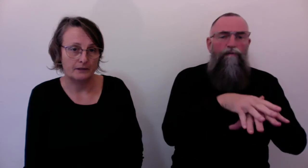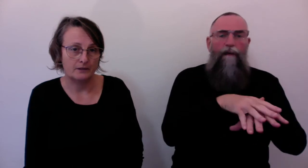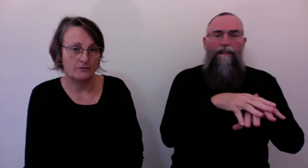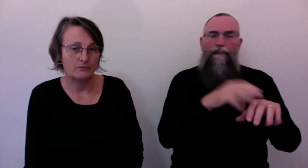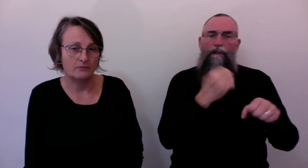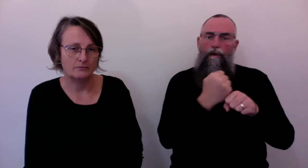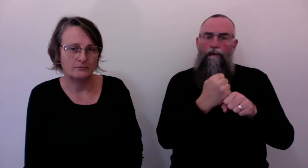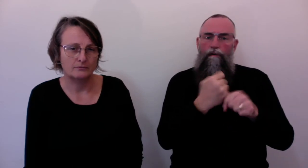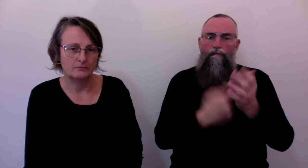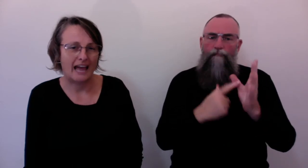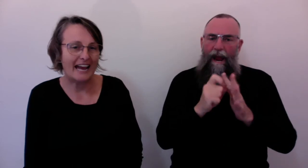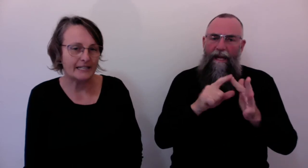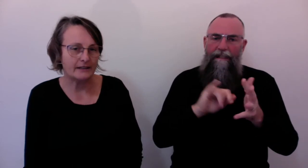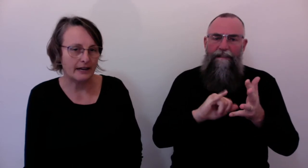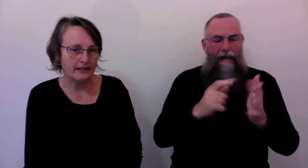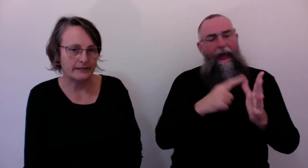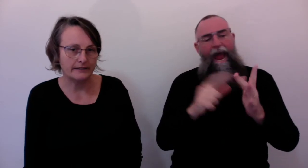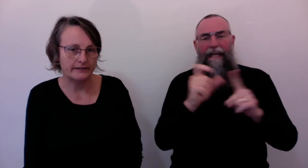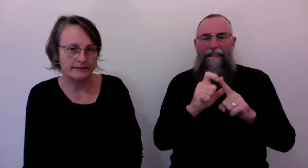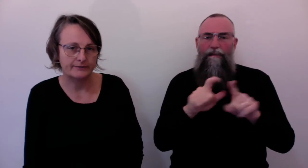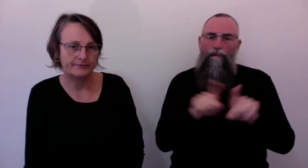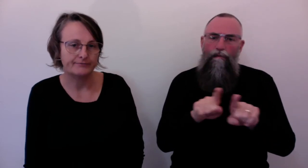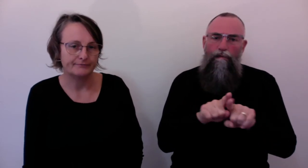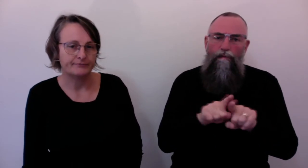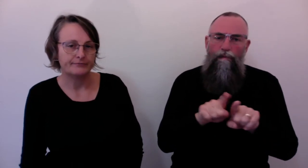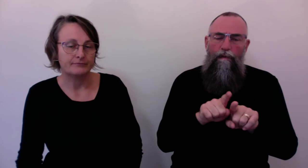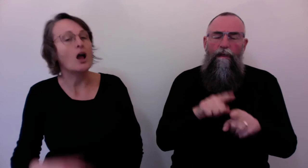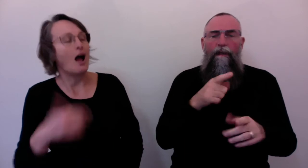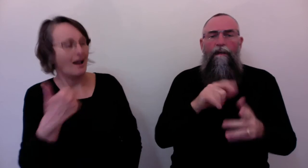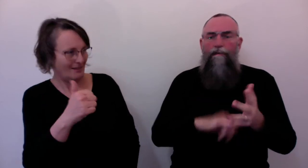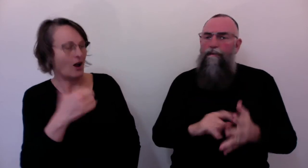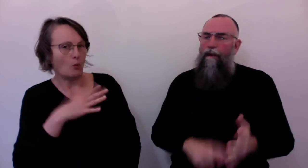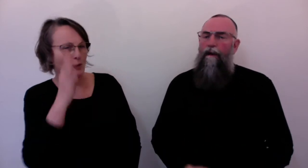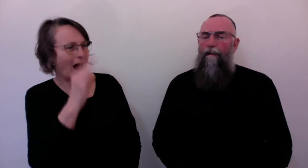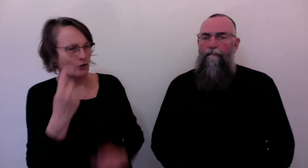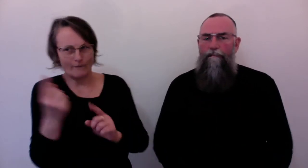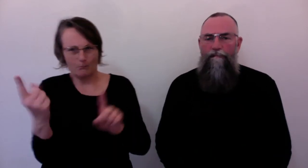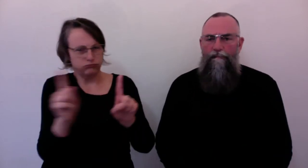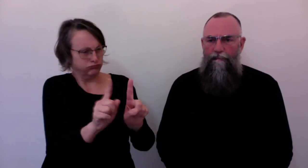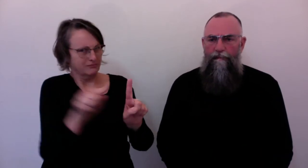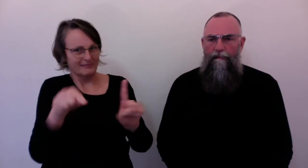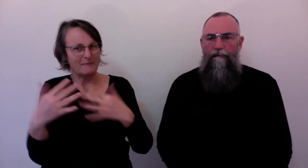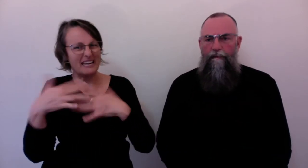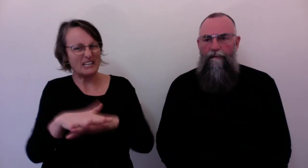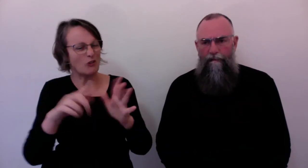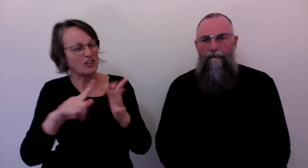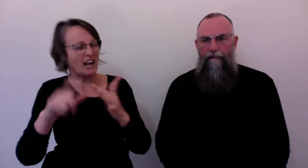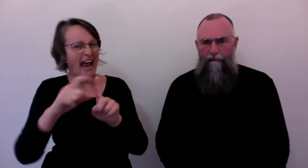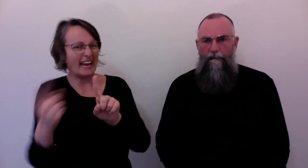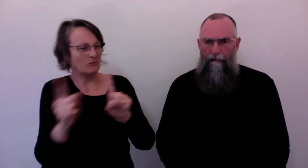ask about that. An integration aid, I had one at school that helped you, you know, to get over your accessibility limitations at school. You So know what I mean? a real person